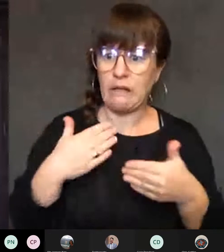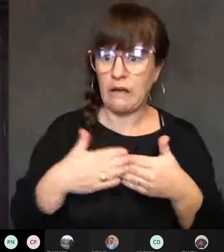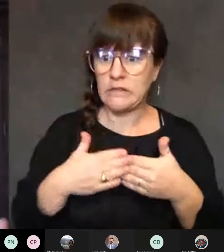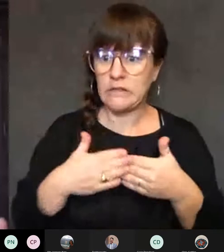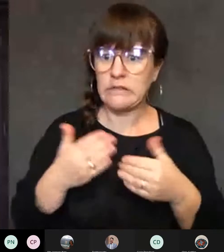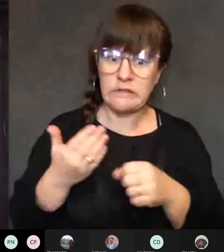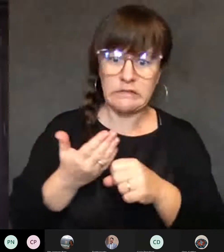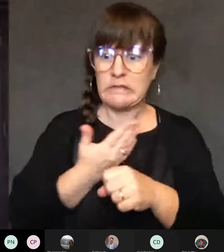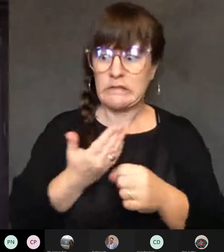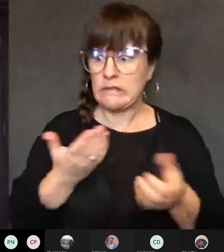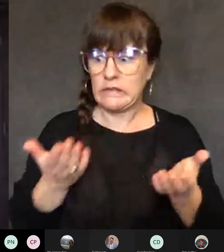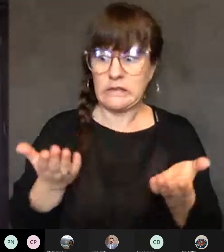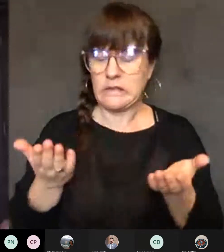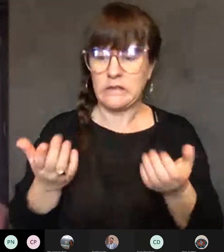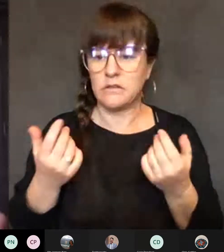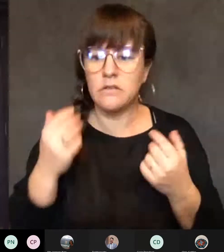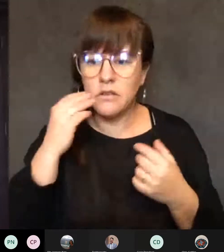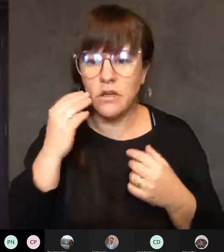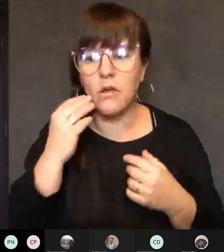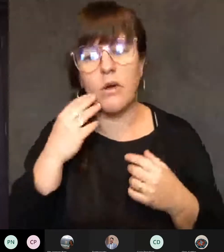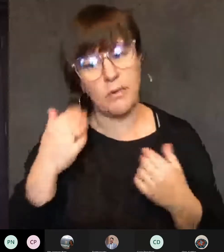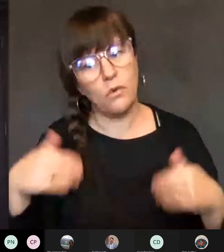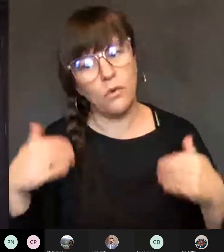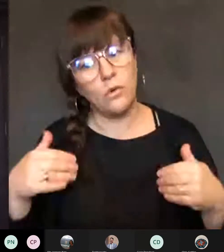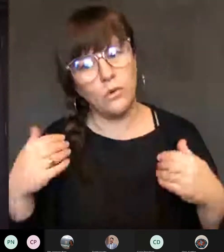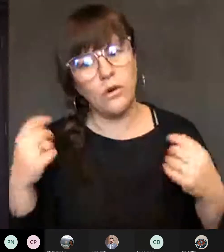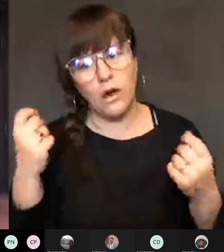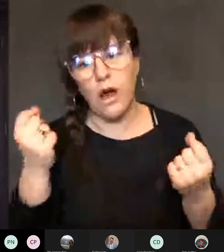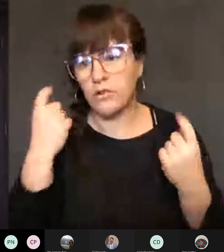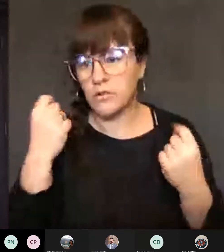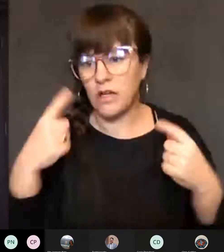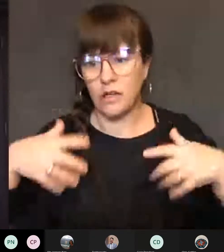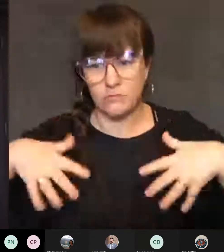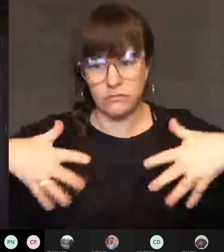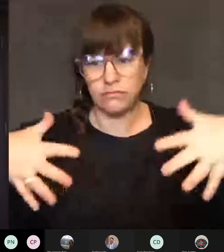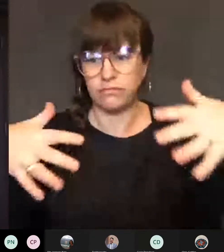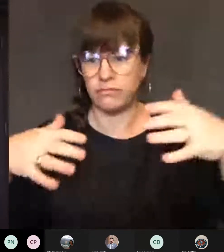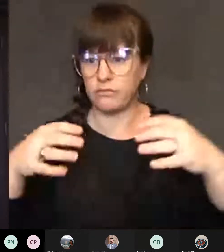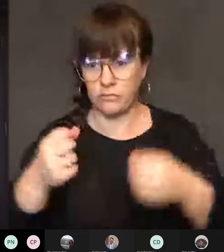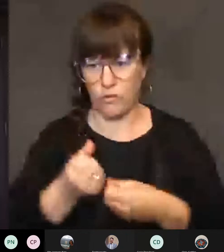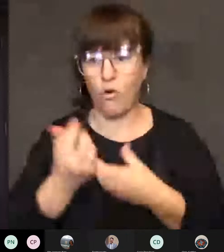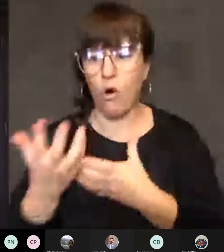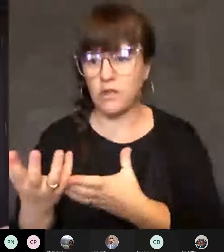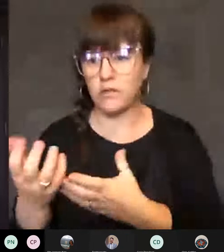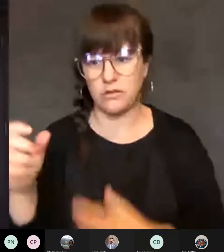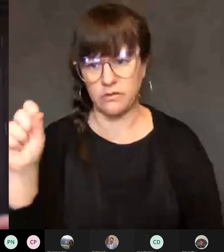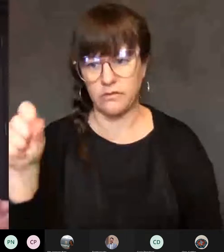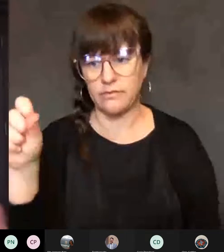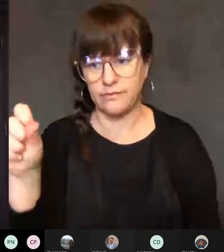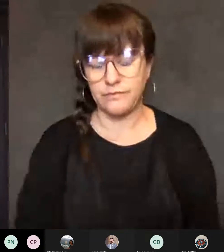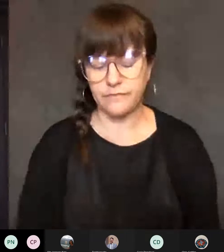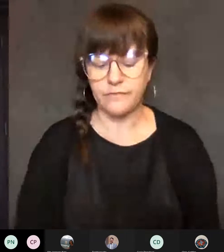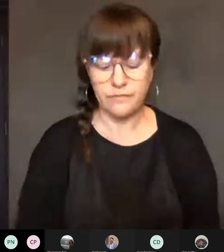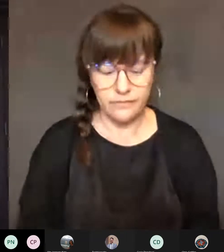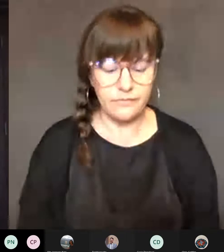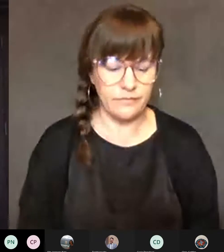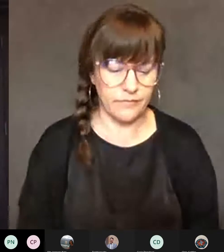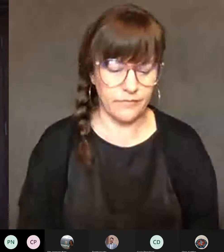going to go? This is terrible. I know, I understand that. And so, as